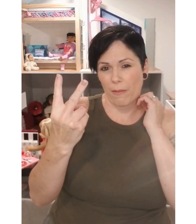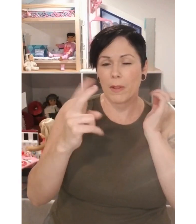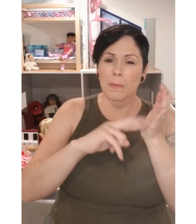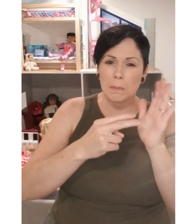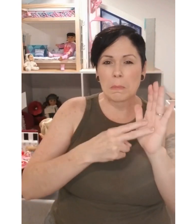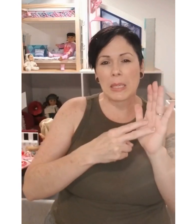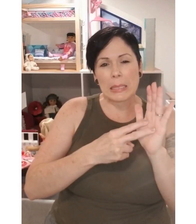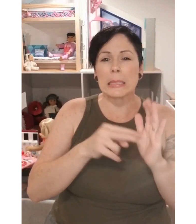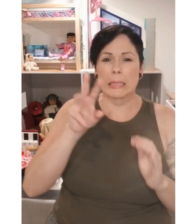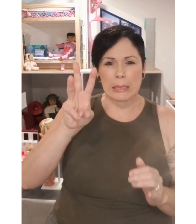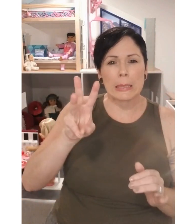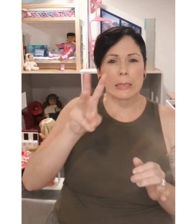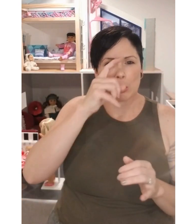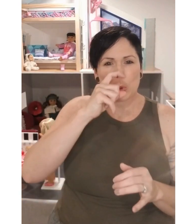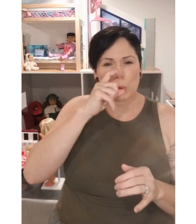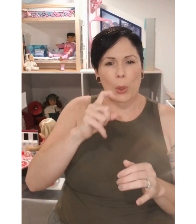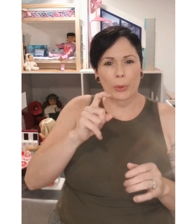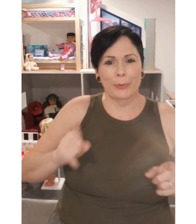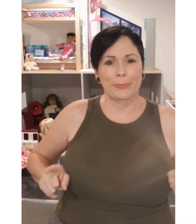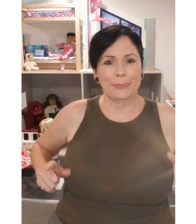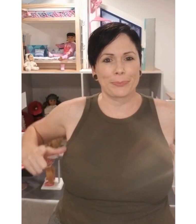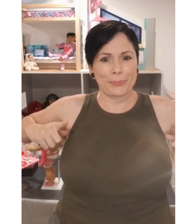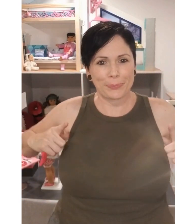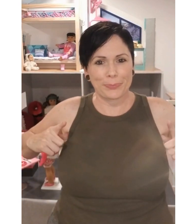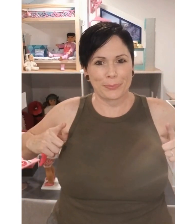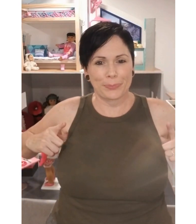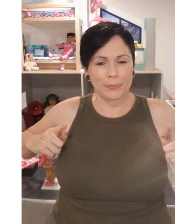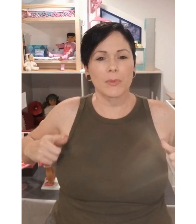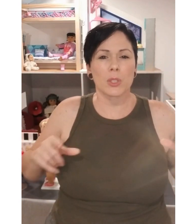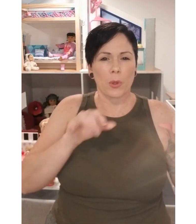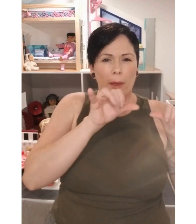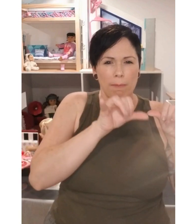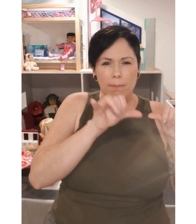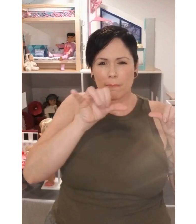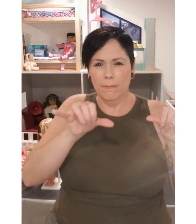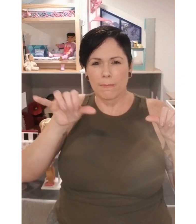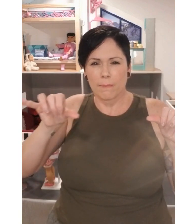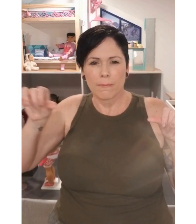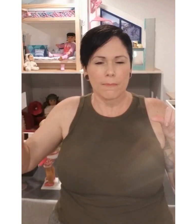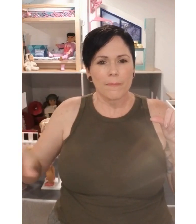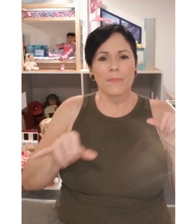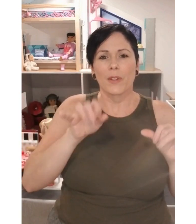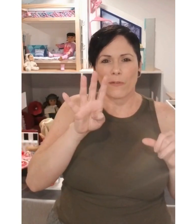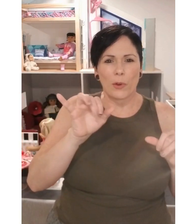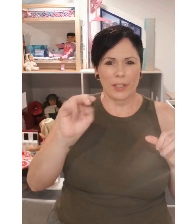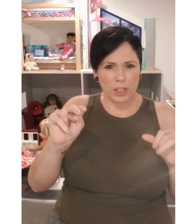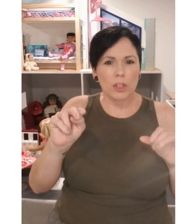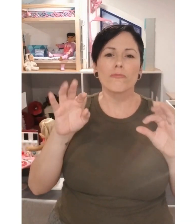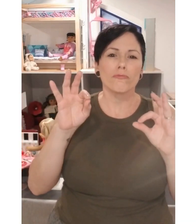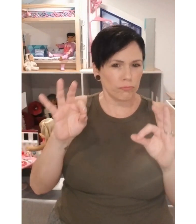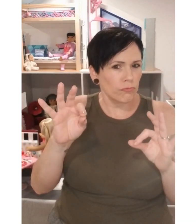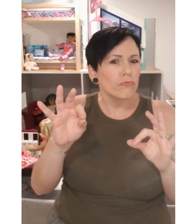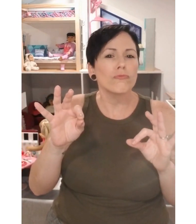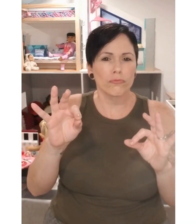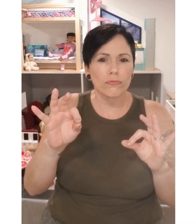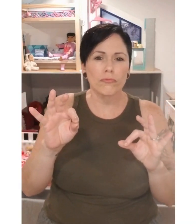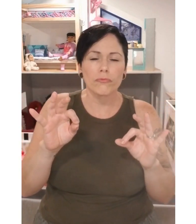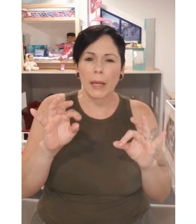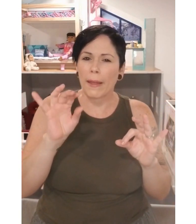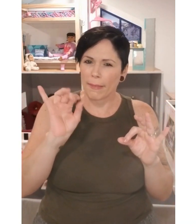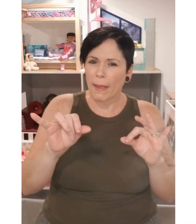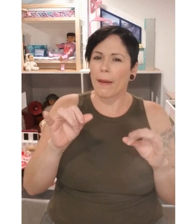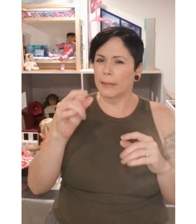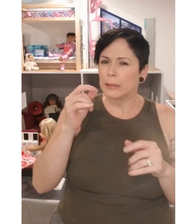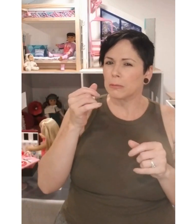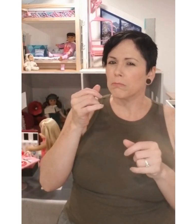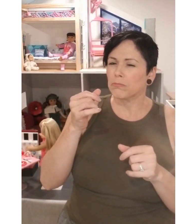And I went ahead and measured out. You can see there at the 2-inch mark, at the 6-inch mark, and at the 10-inch mark, I've just